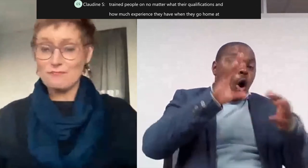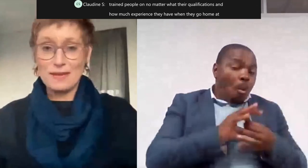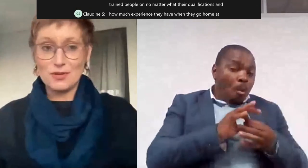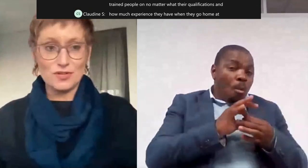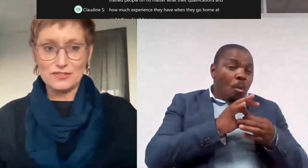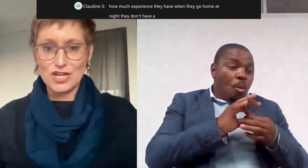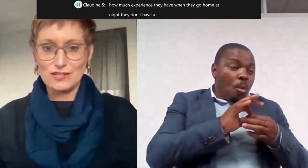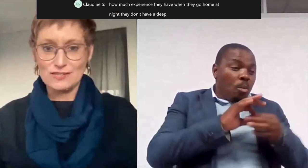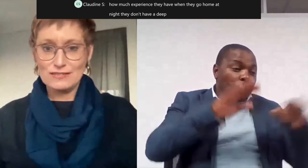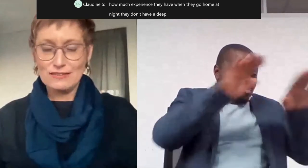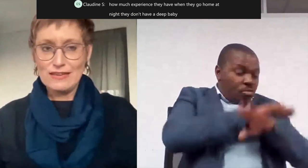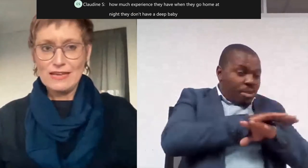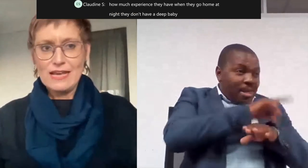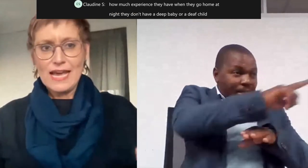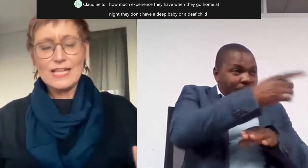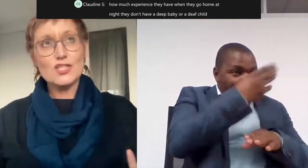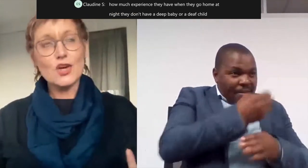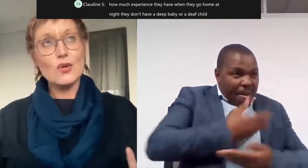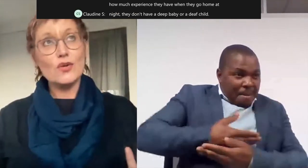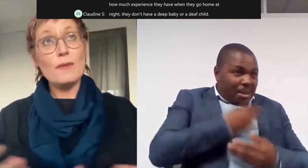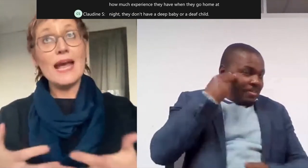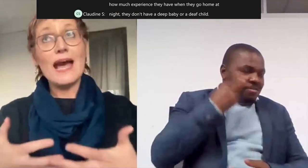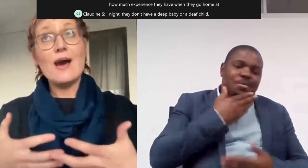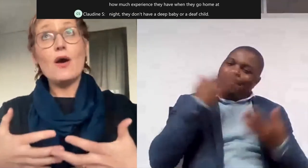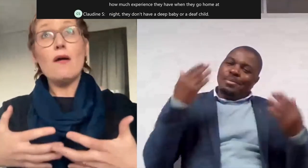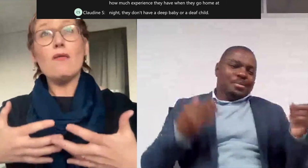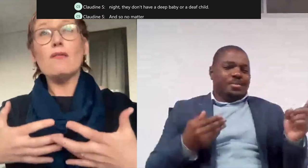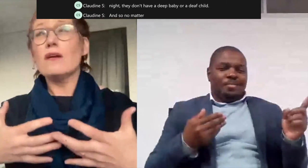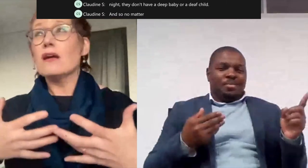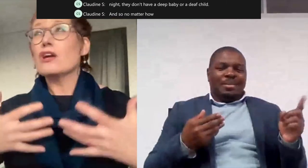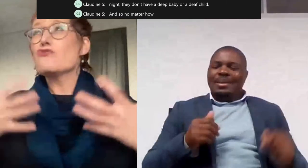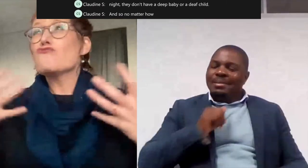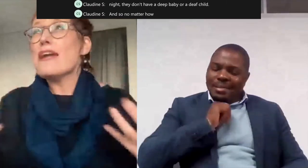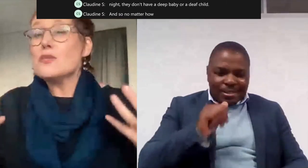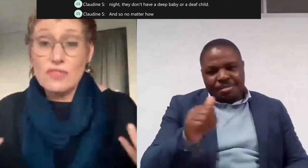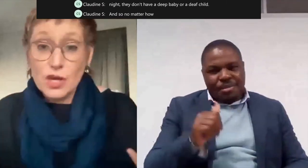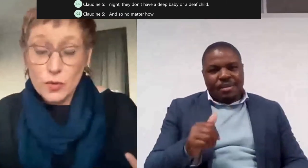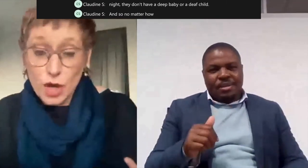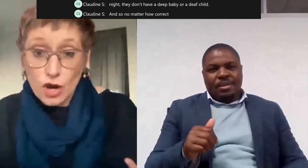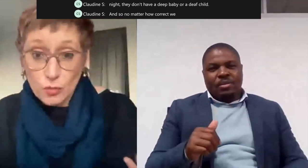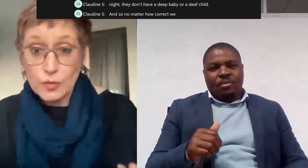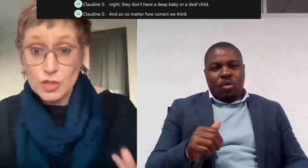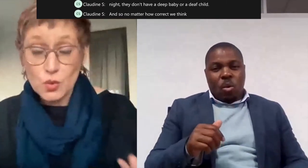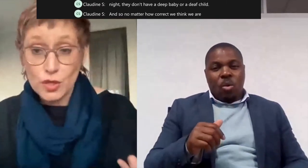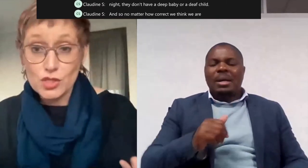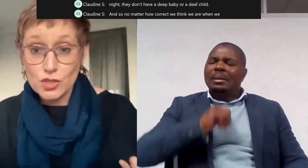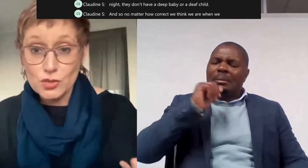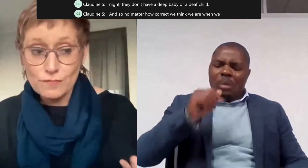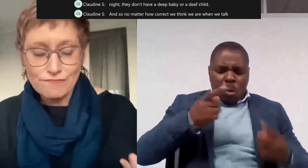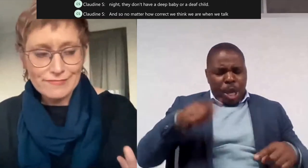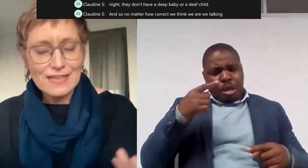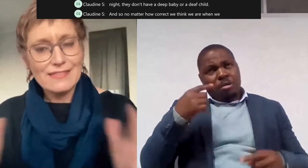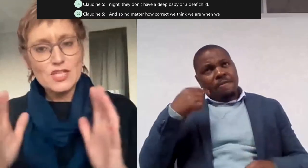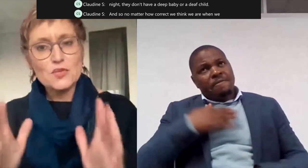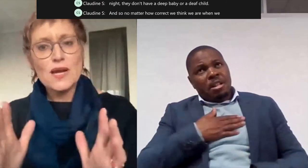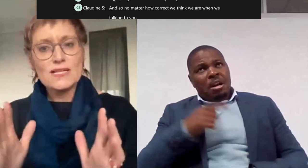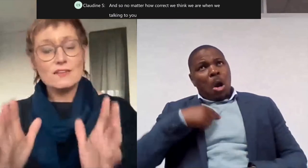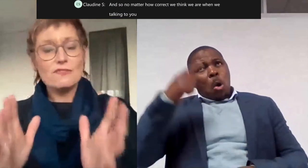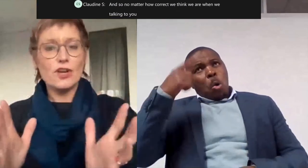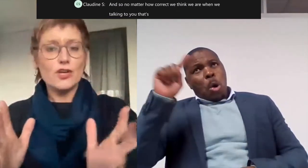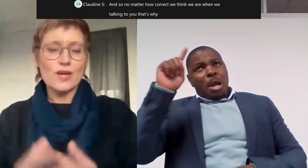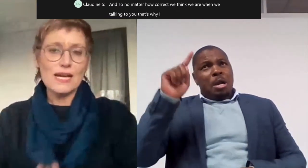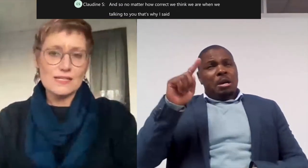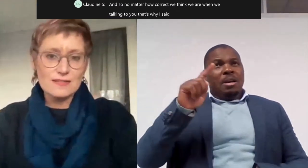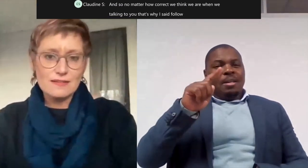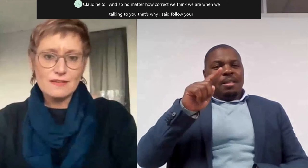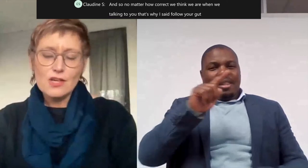have a deaf baby or a deaf child. And so no matter how correct we think we are when we're talking to you, that's why I